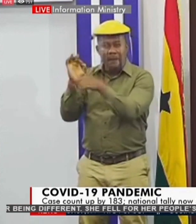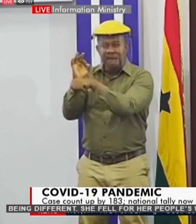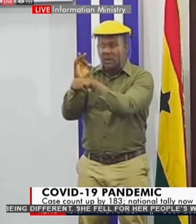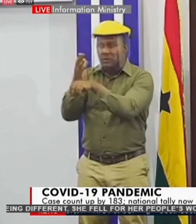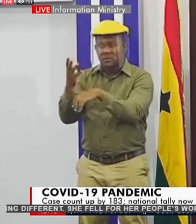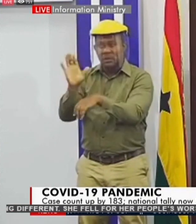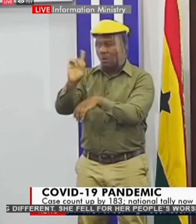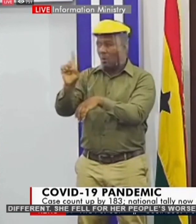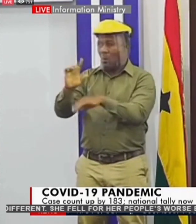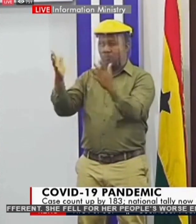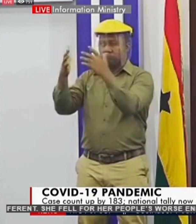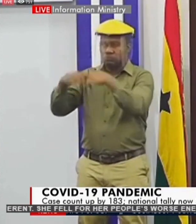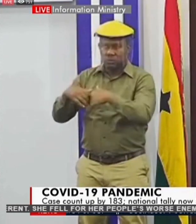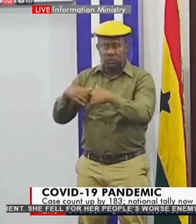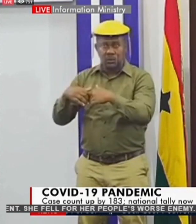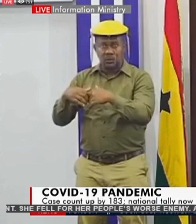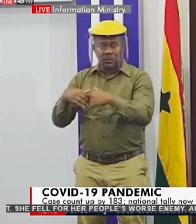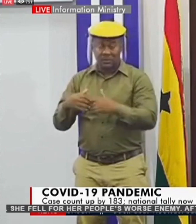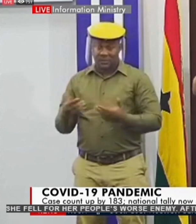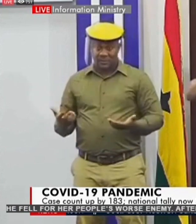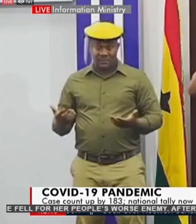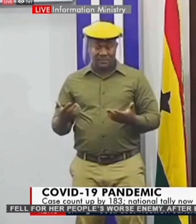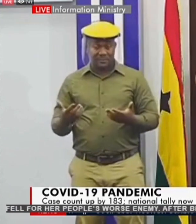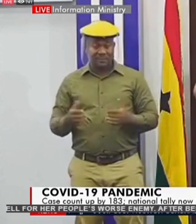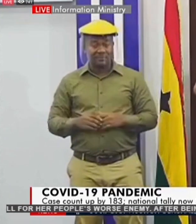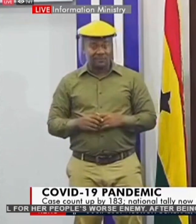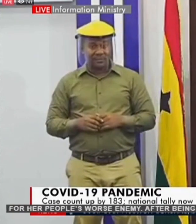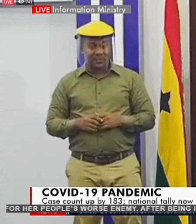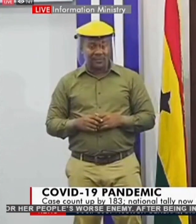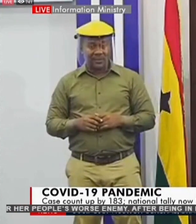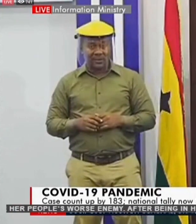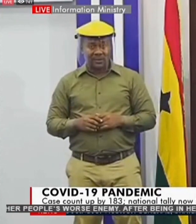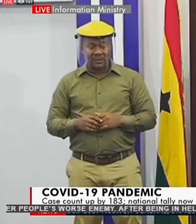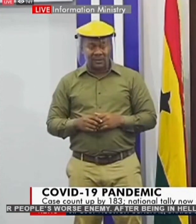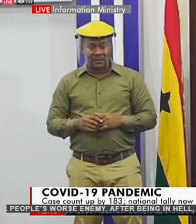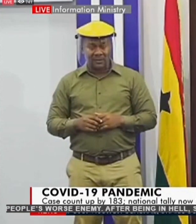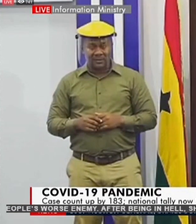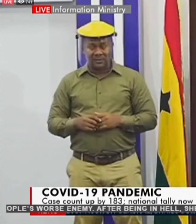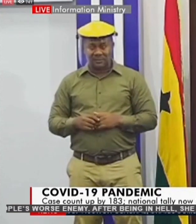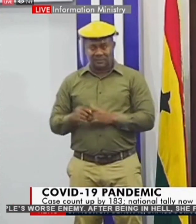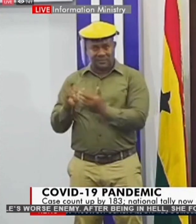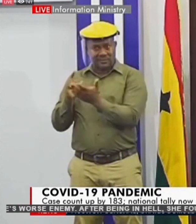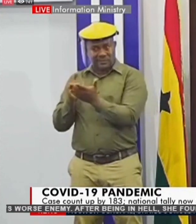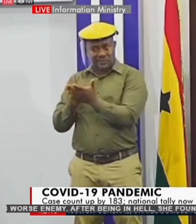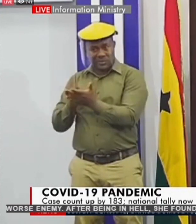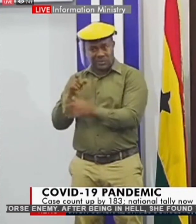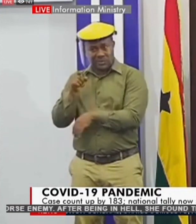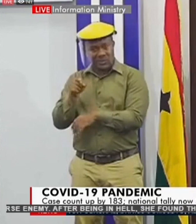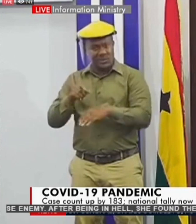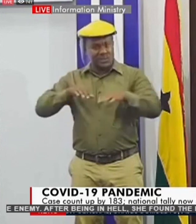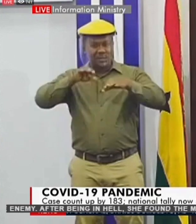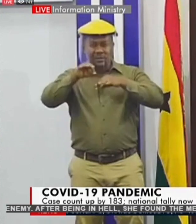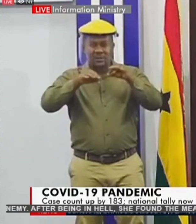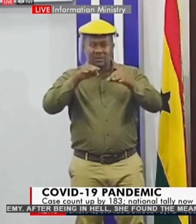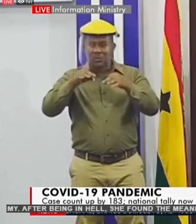assessment, and doctor gave insight to the findings. And I think that it is particularly important that we